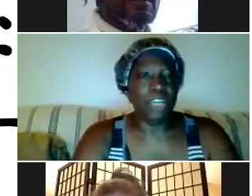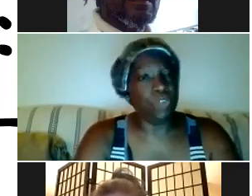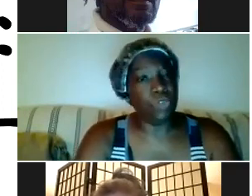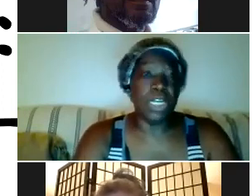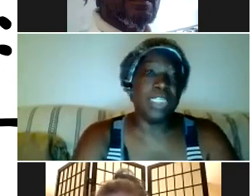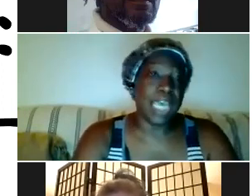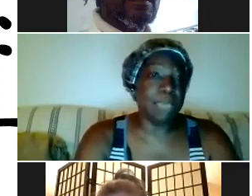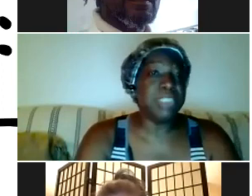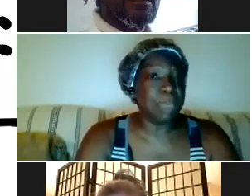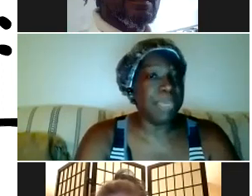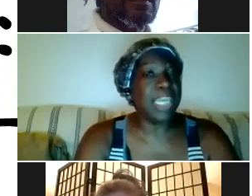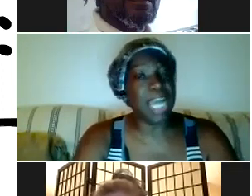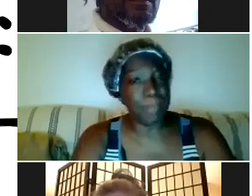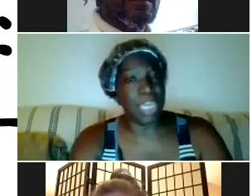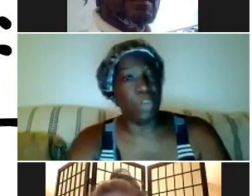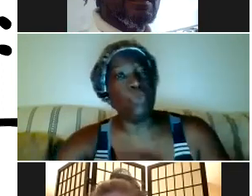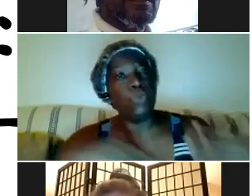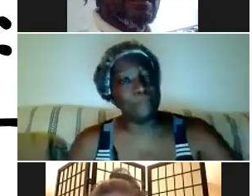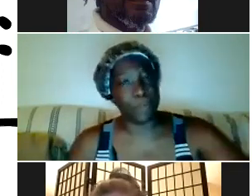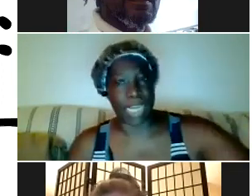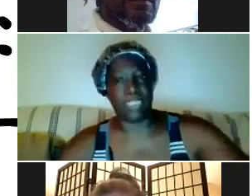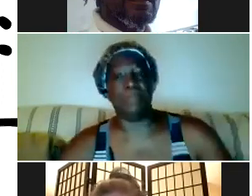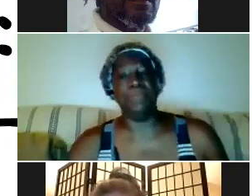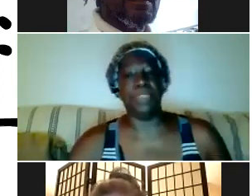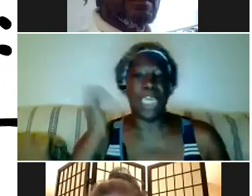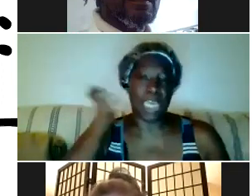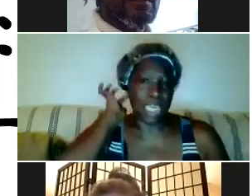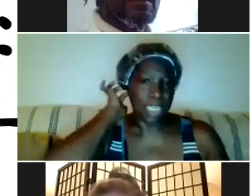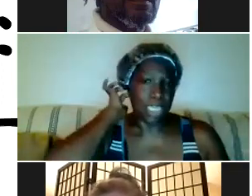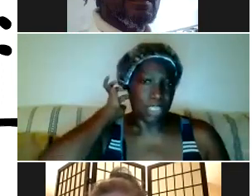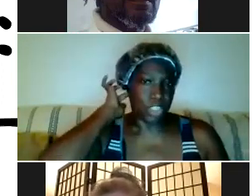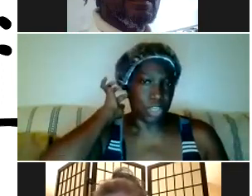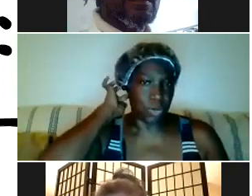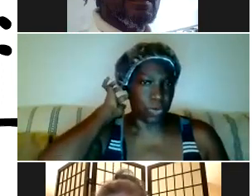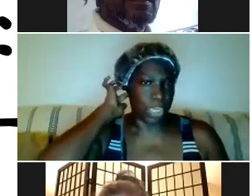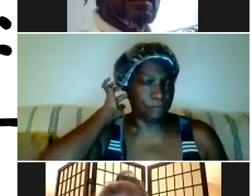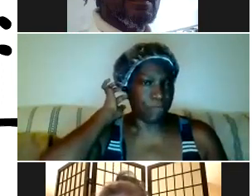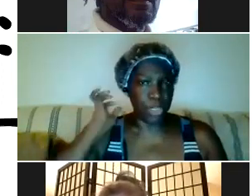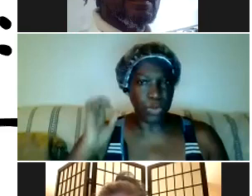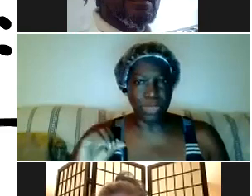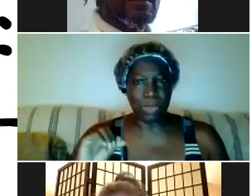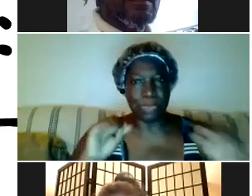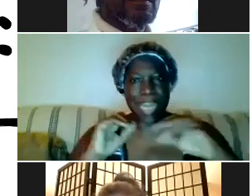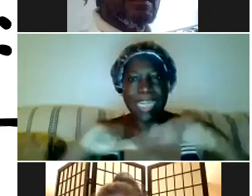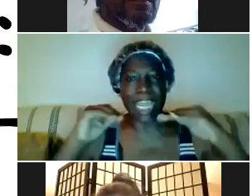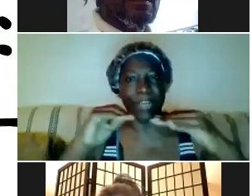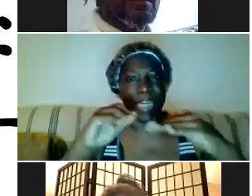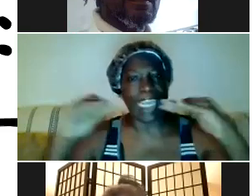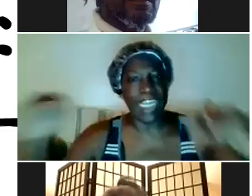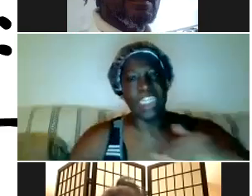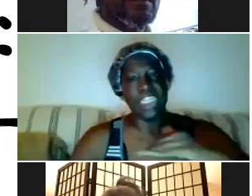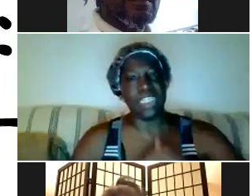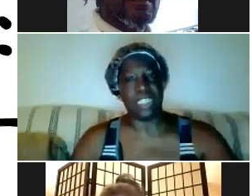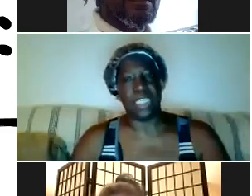and or time, topic, comment, reference. Okay. So if you break down